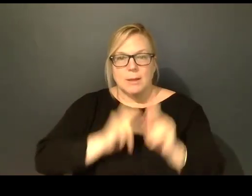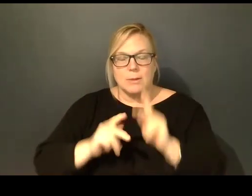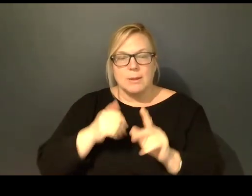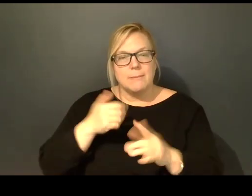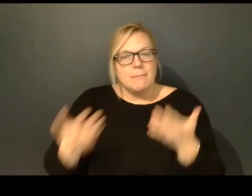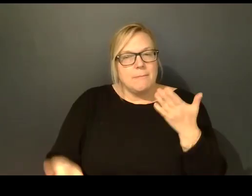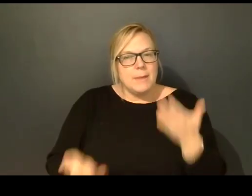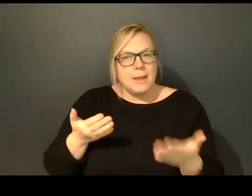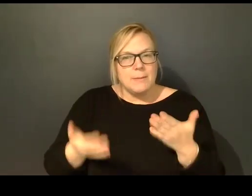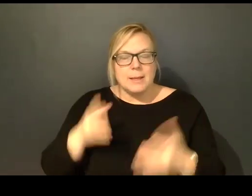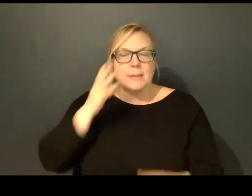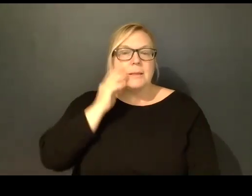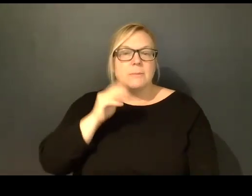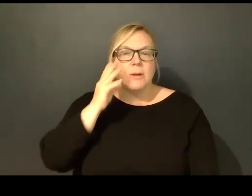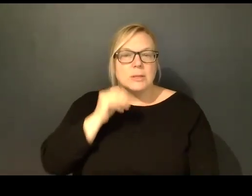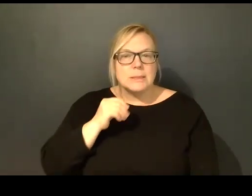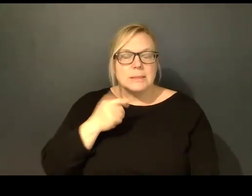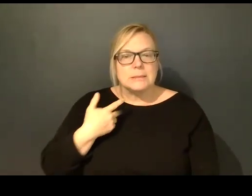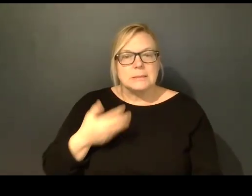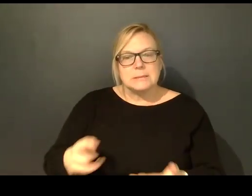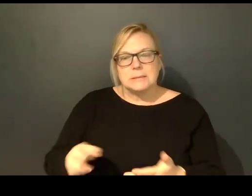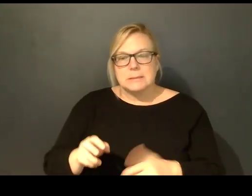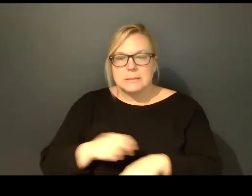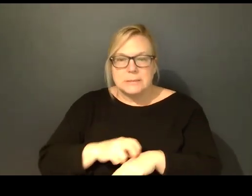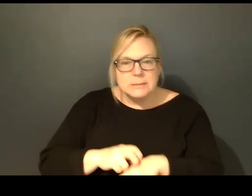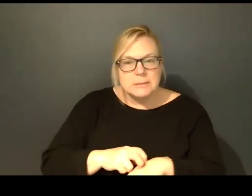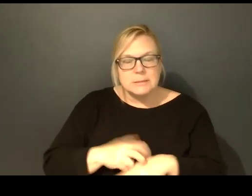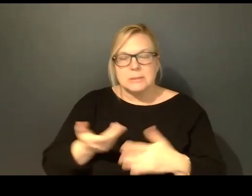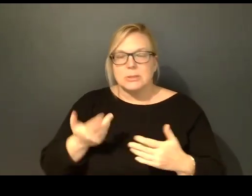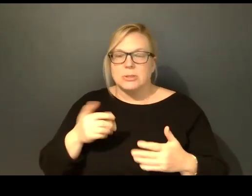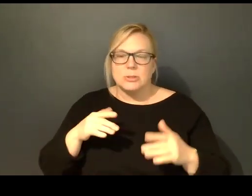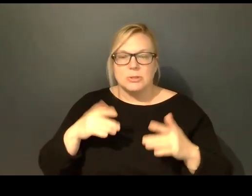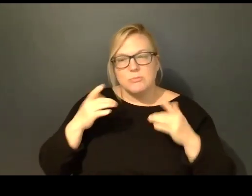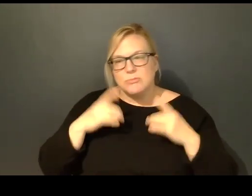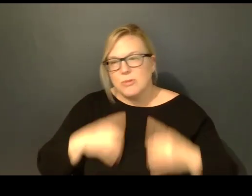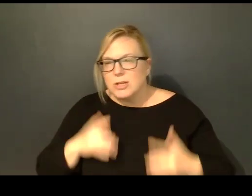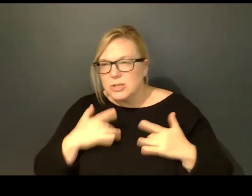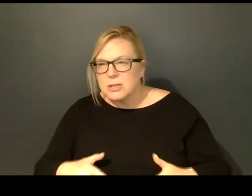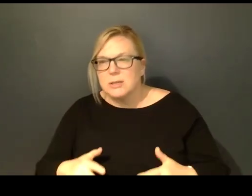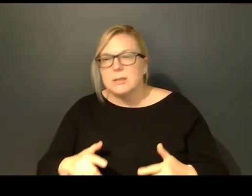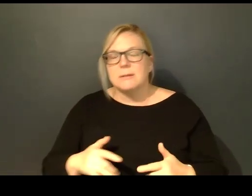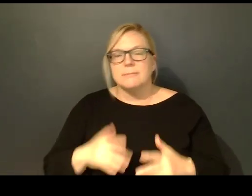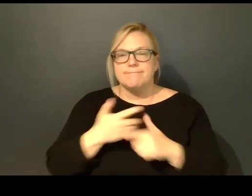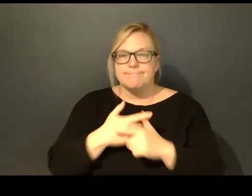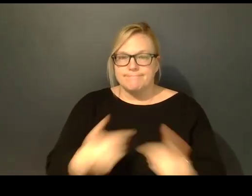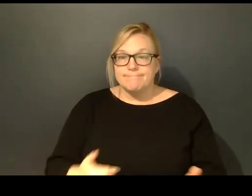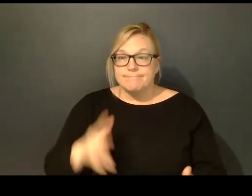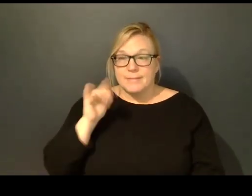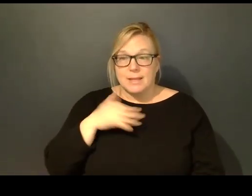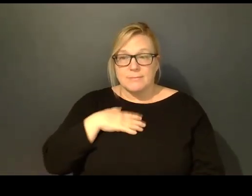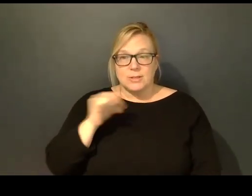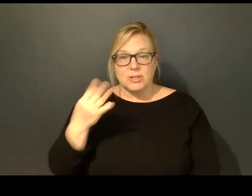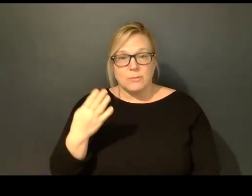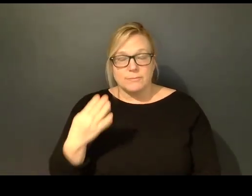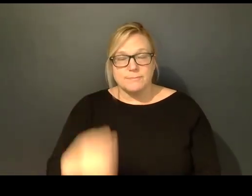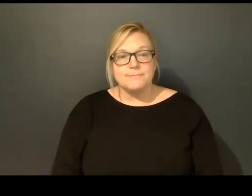be experiencing anxiety, depression, and yeah, that's basically it. Awesome. Well,